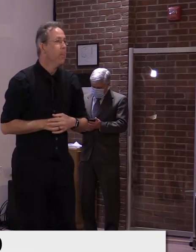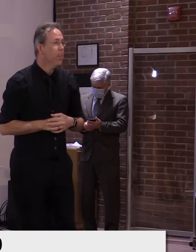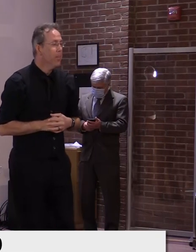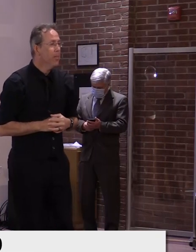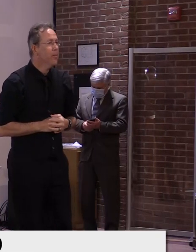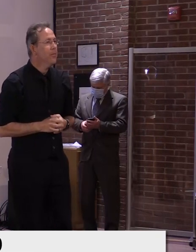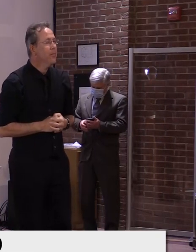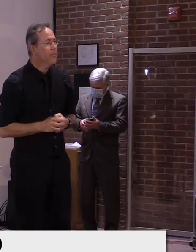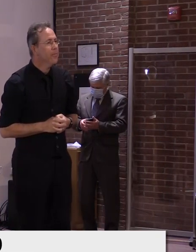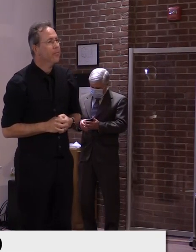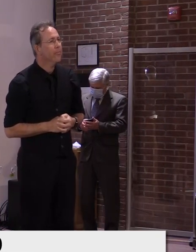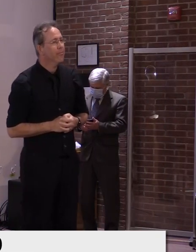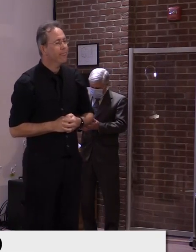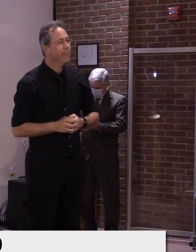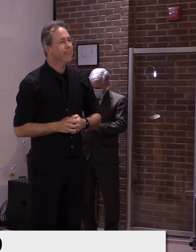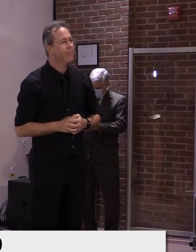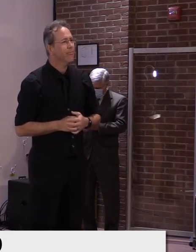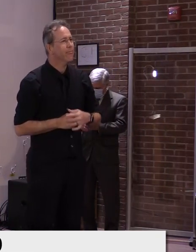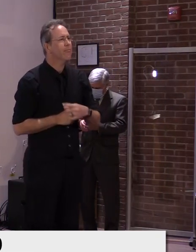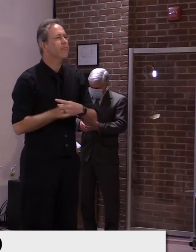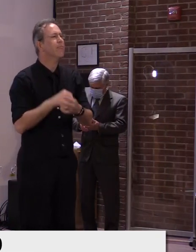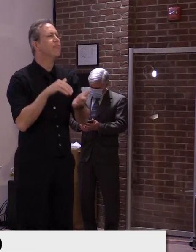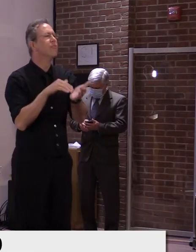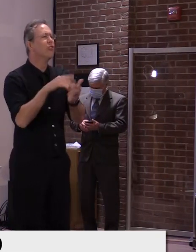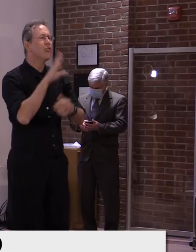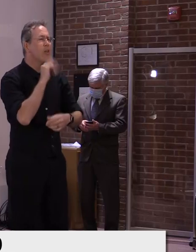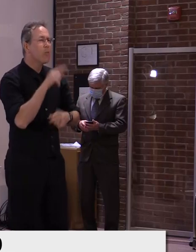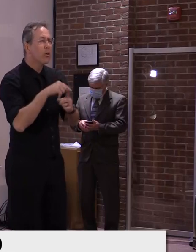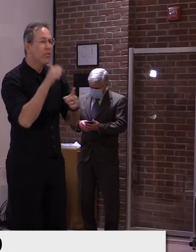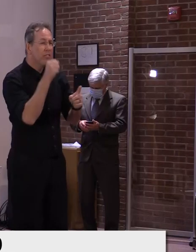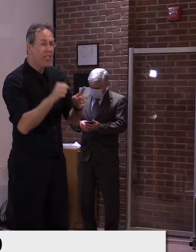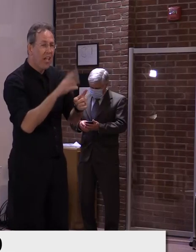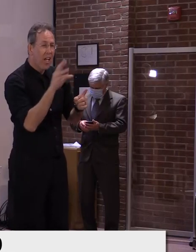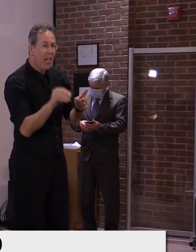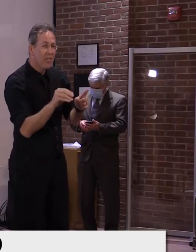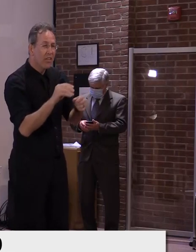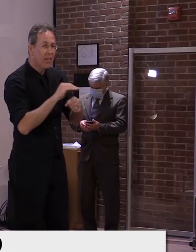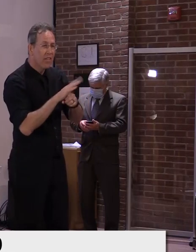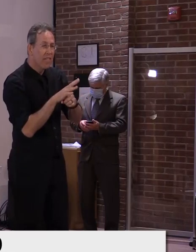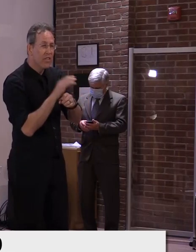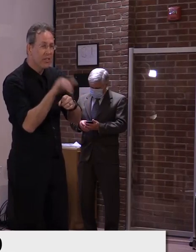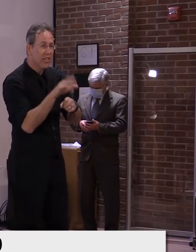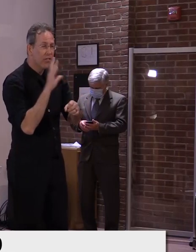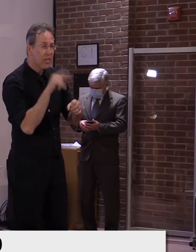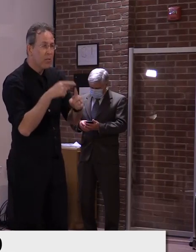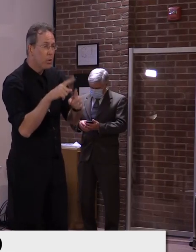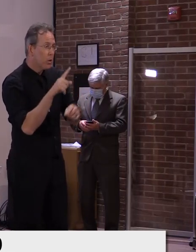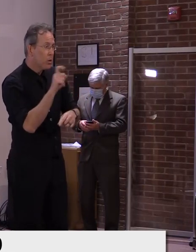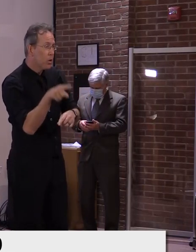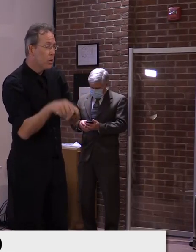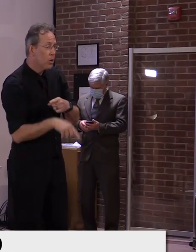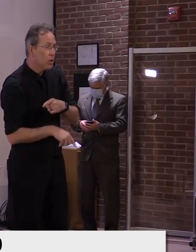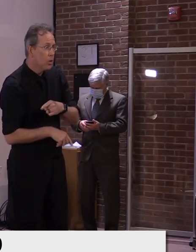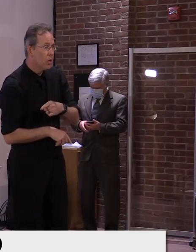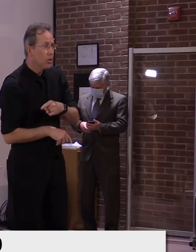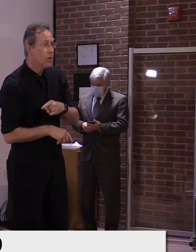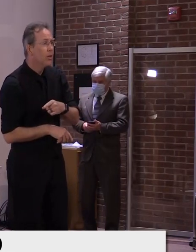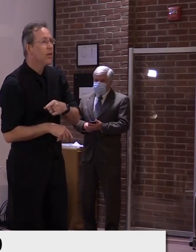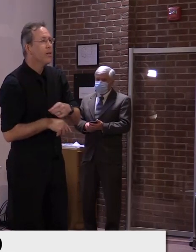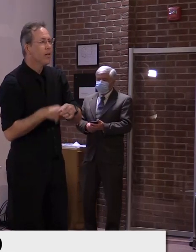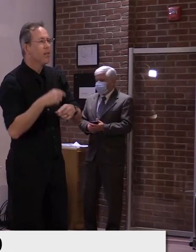Yeah, thanks, Tim. You were talking about the South African variant. Is that what I heard you say? Yeah. The 351.